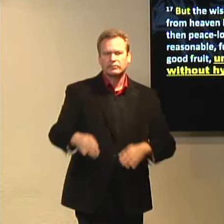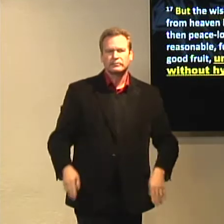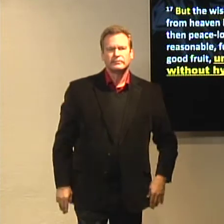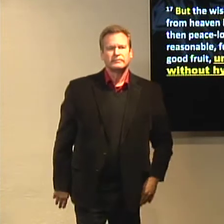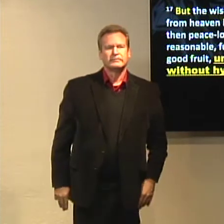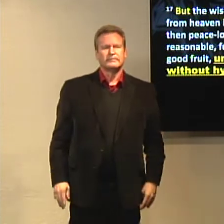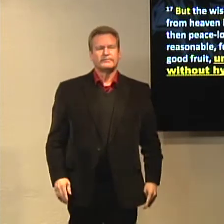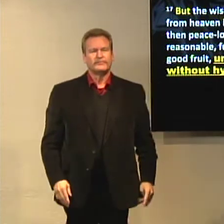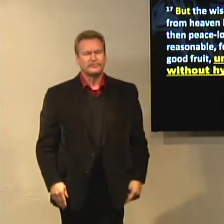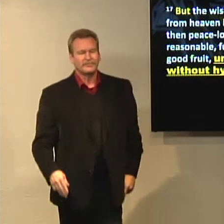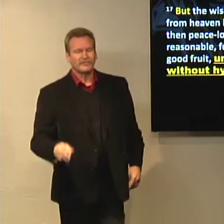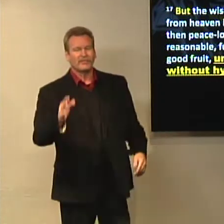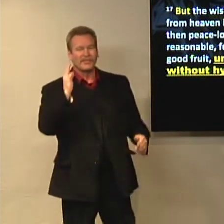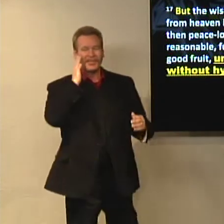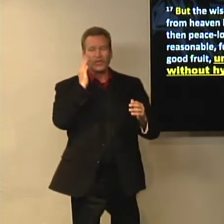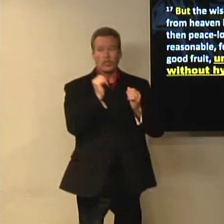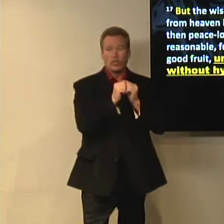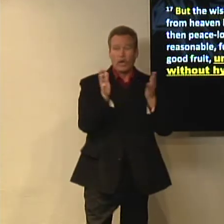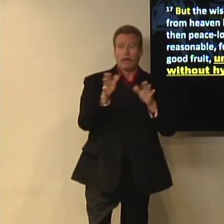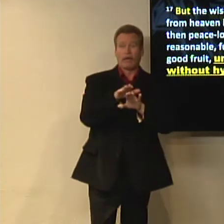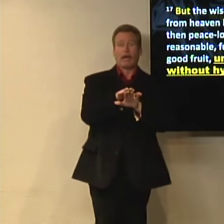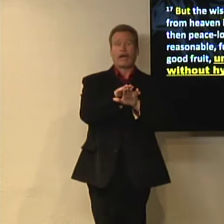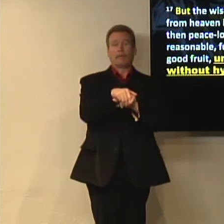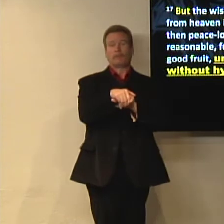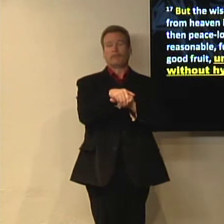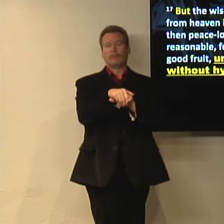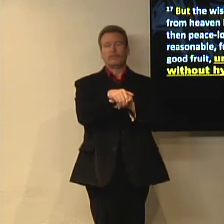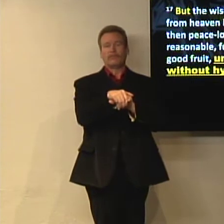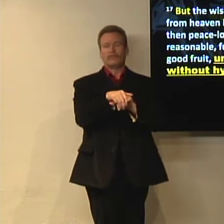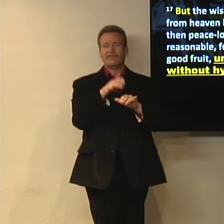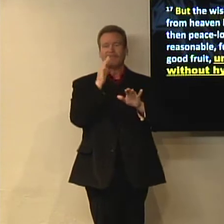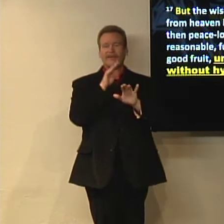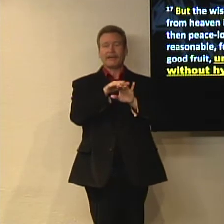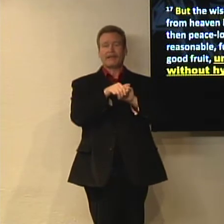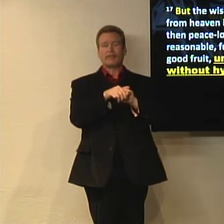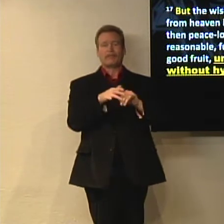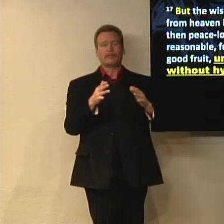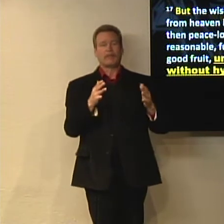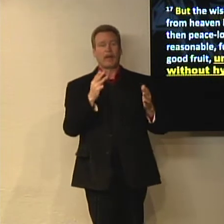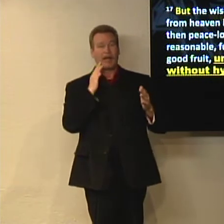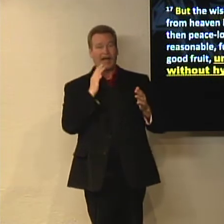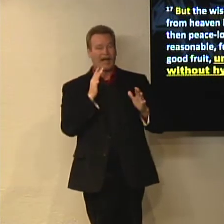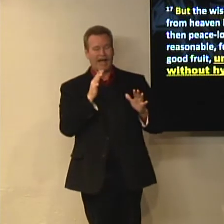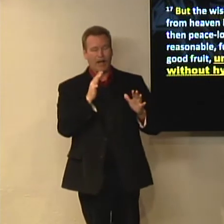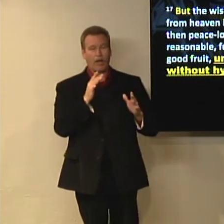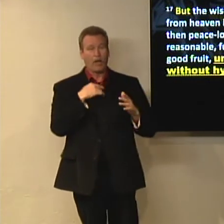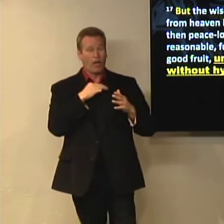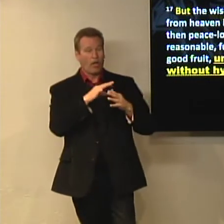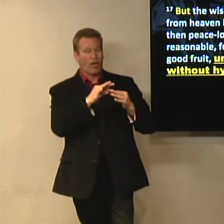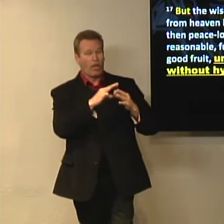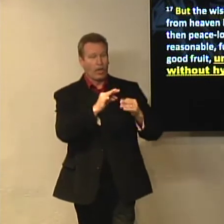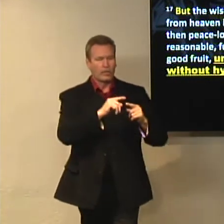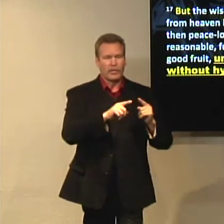doubts, no wavering or indecisiveness. And then it says also without hypocrisy.